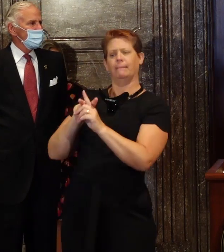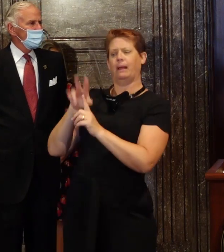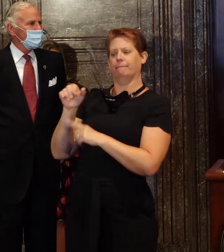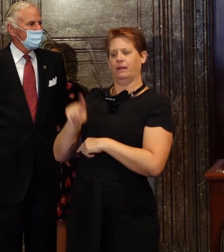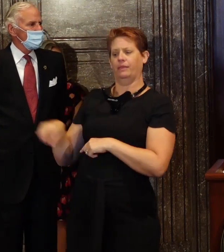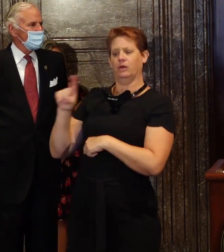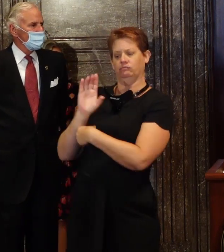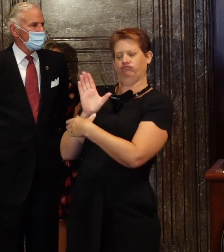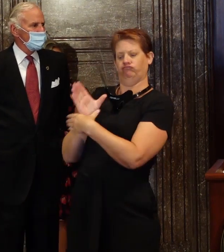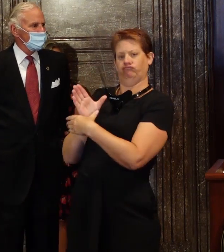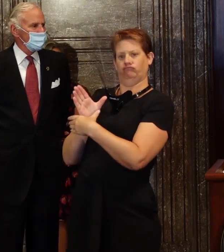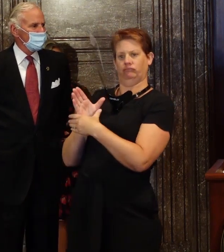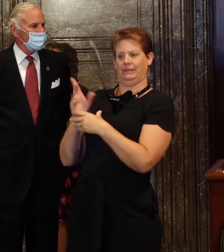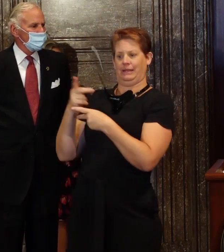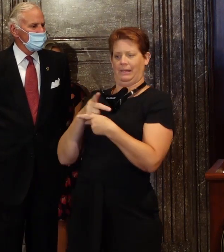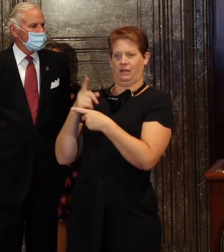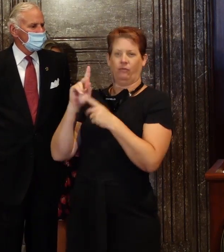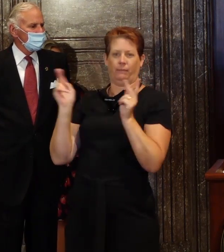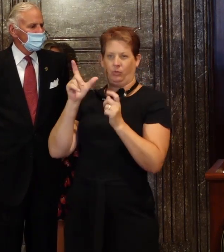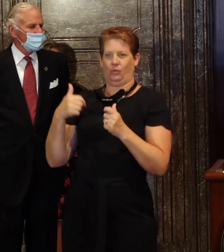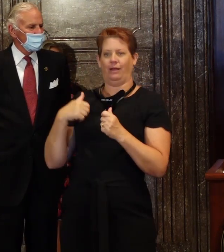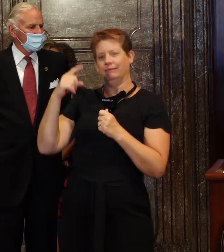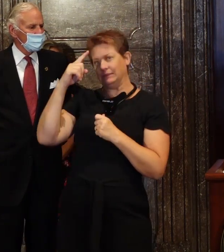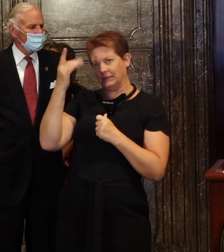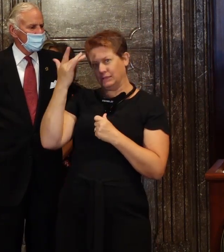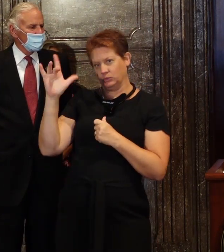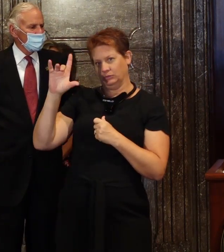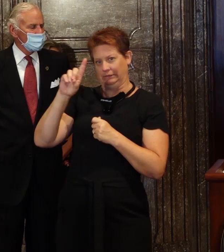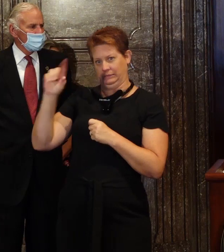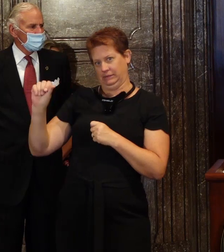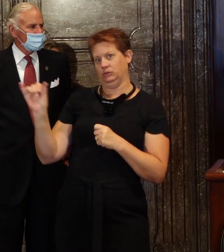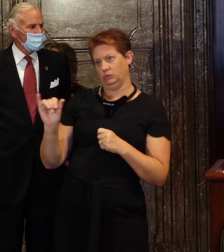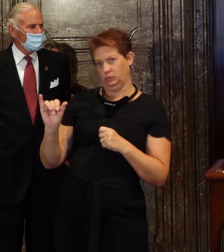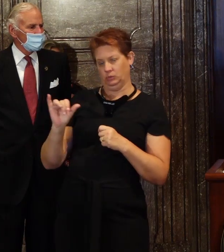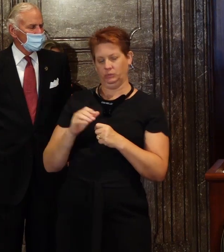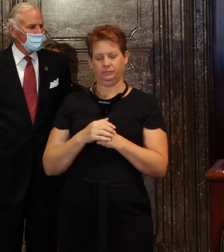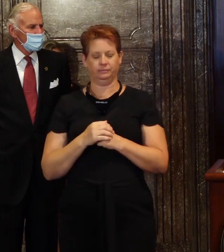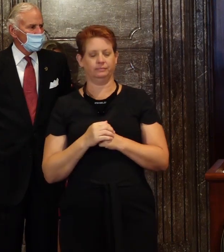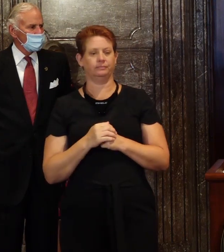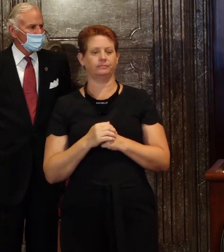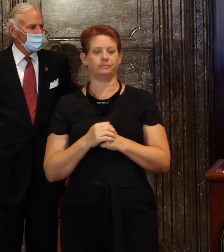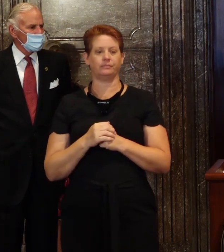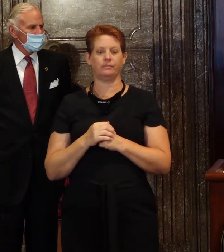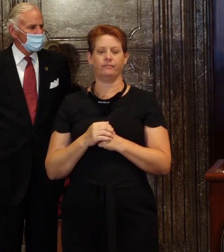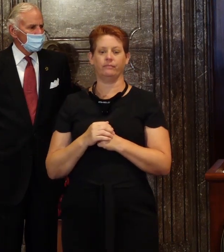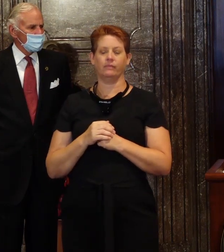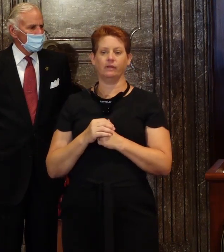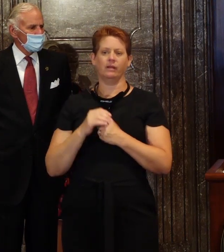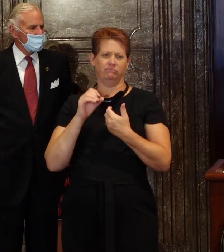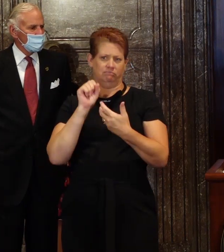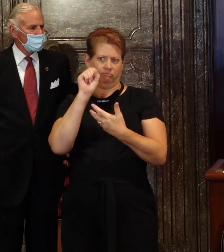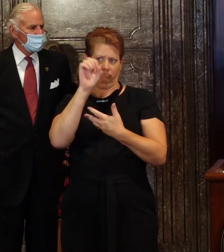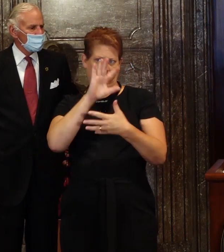facilities for individuals with intellectual disabilities. As I share some key points about these guidelines, I want to assure you